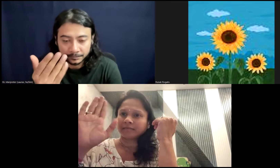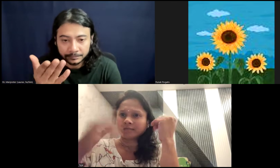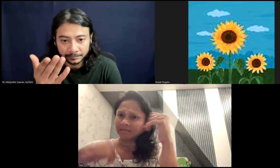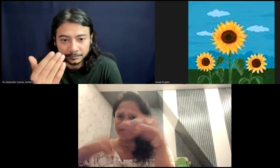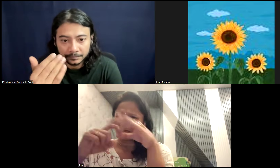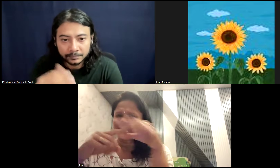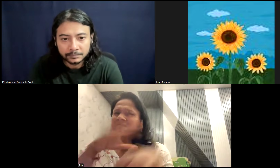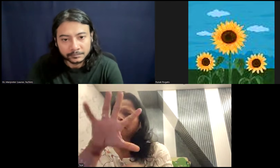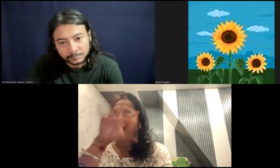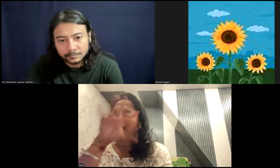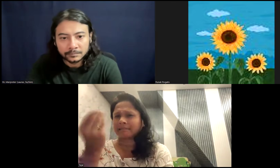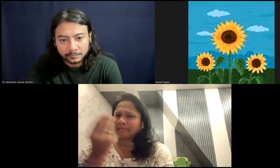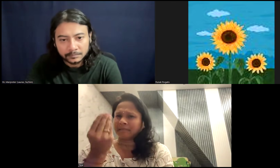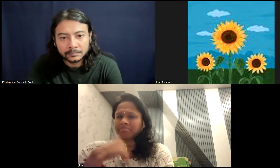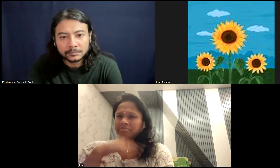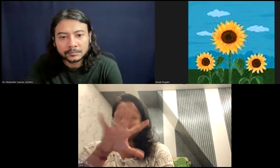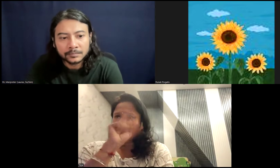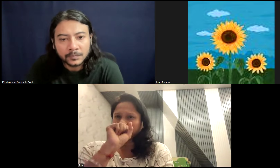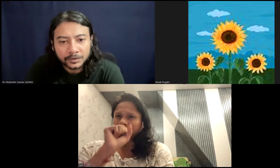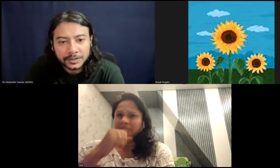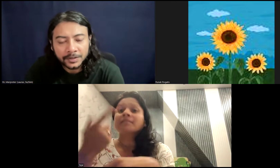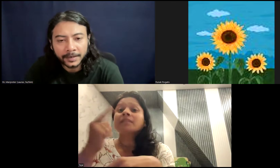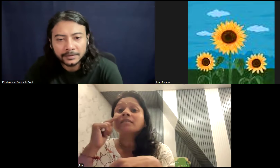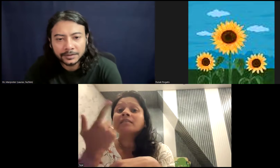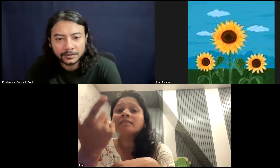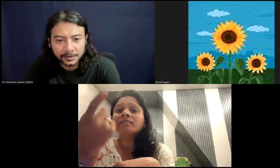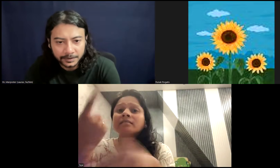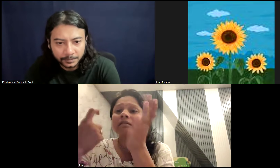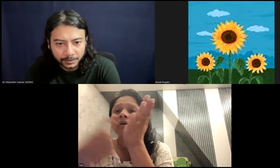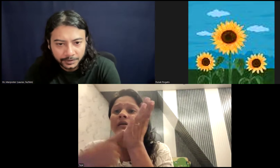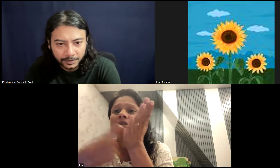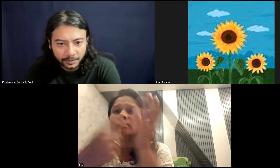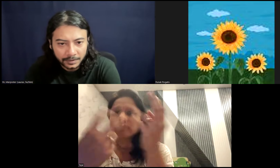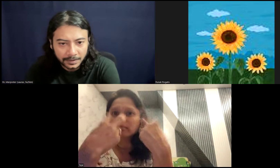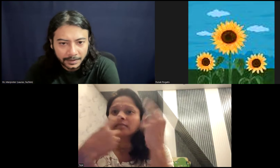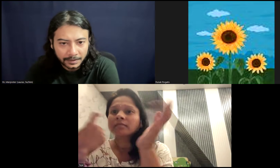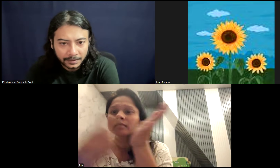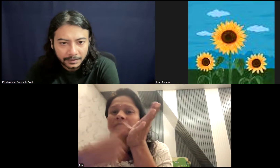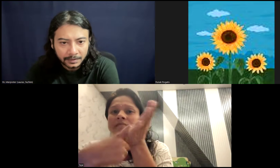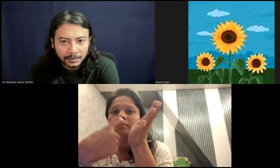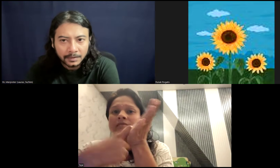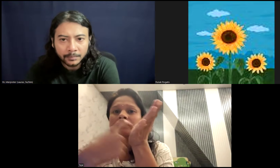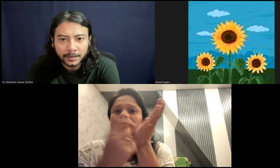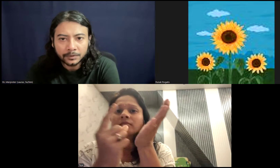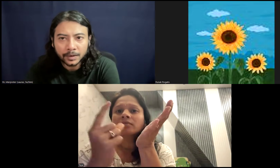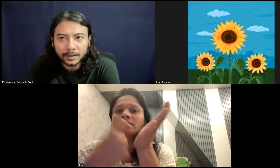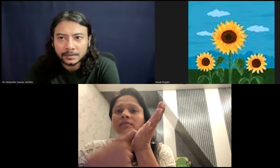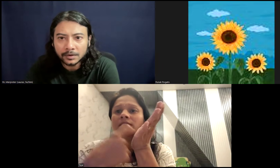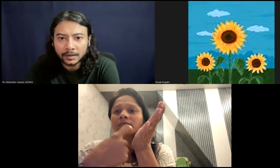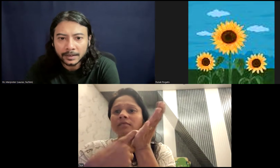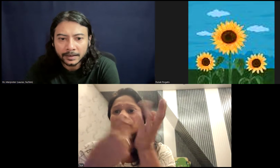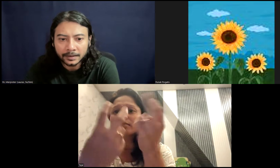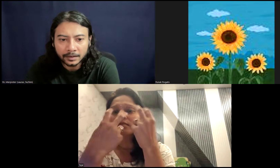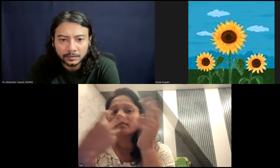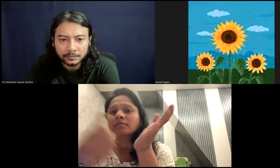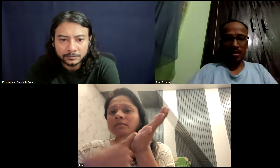his video is off, I think. So she's trying. She also says what she tried to understand, but Ronak is